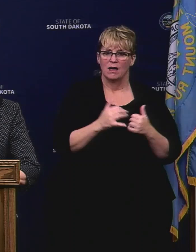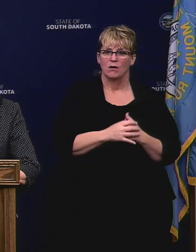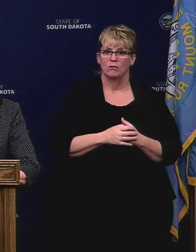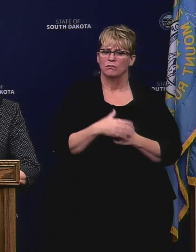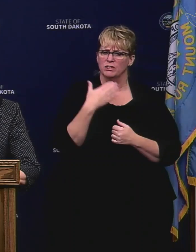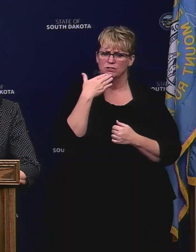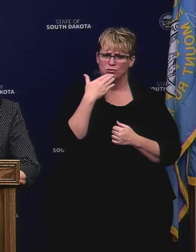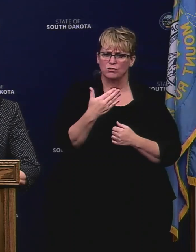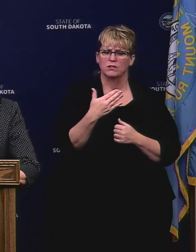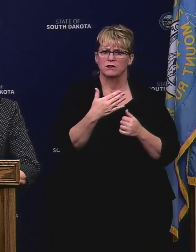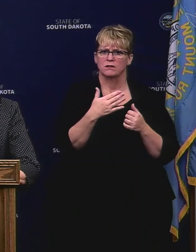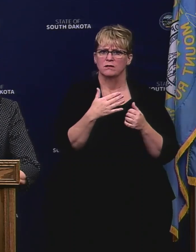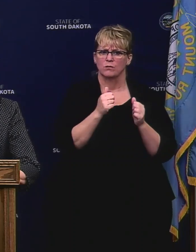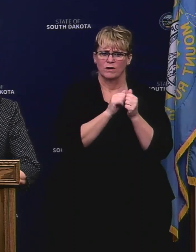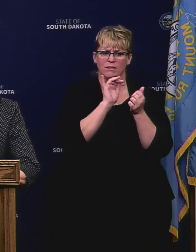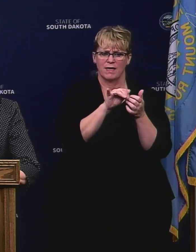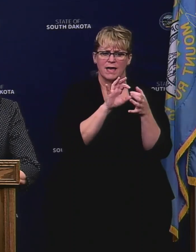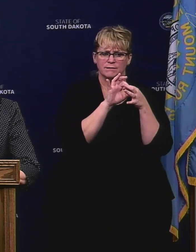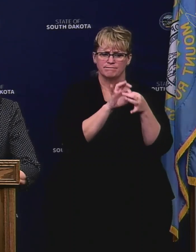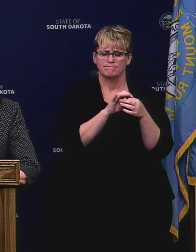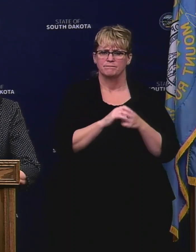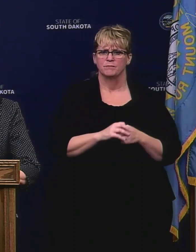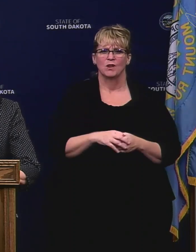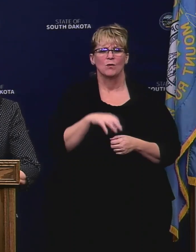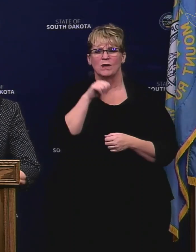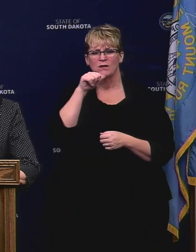good signs in that regard. We do not